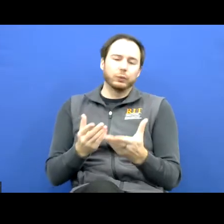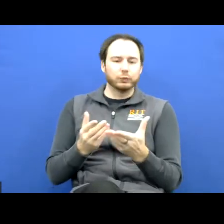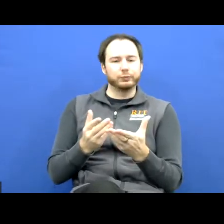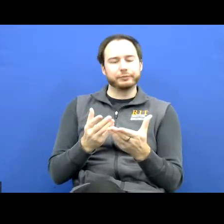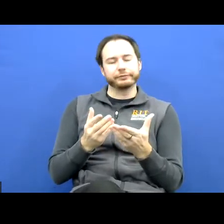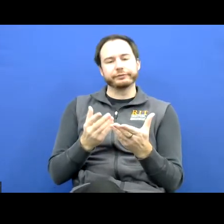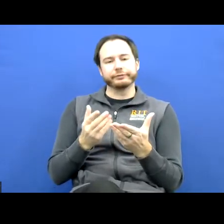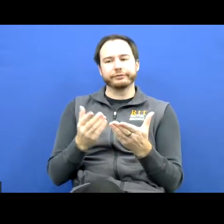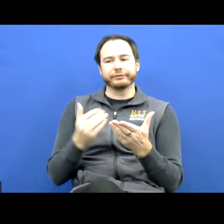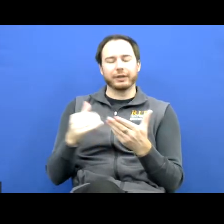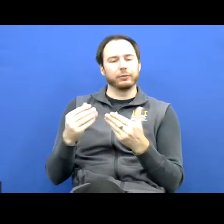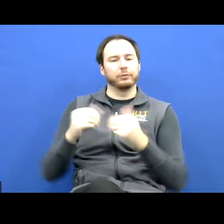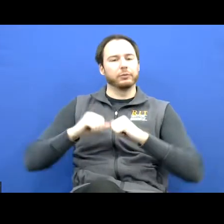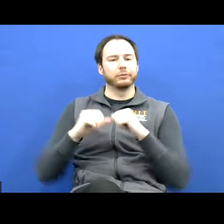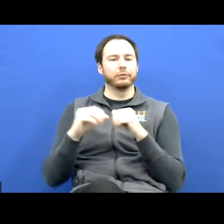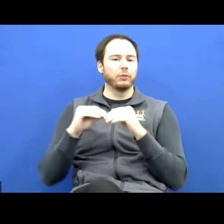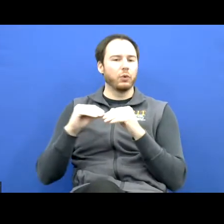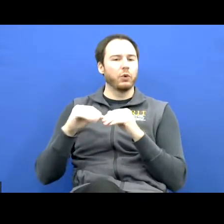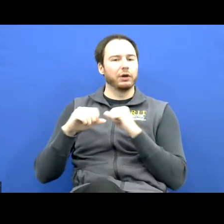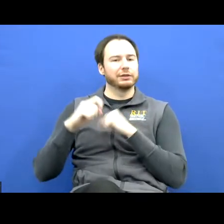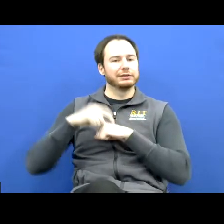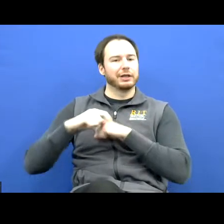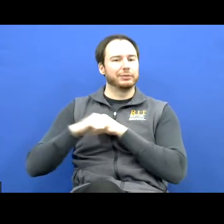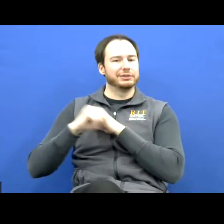So this gives plenty of time for those,